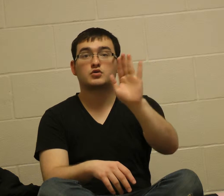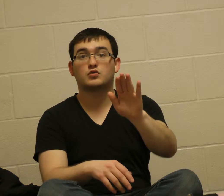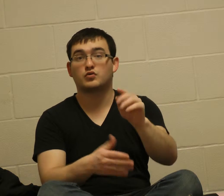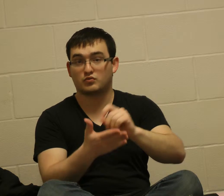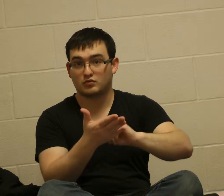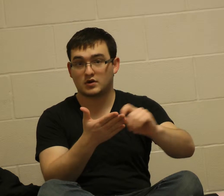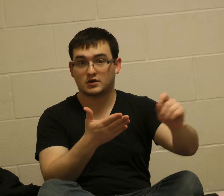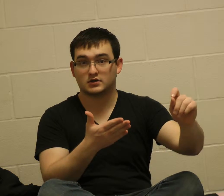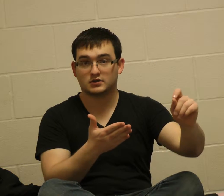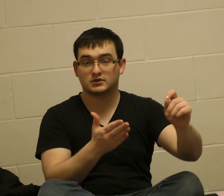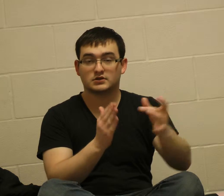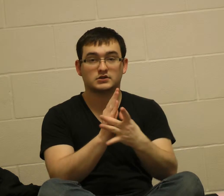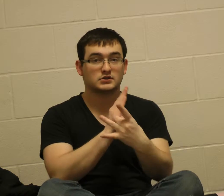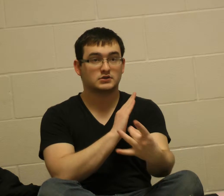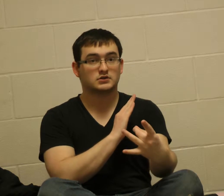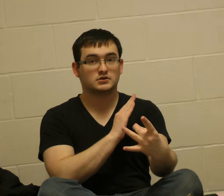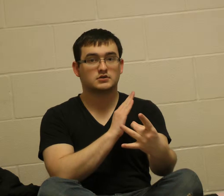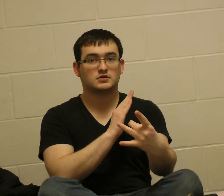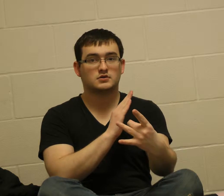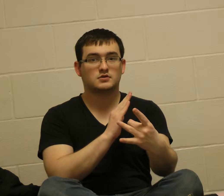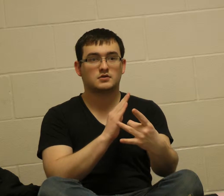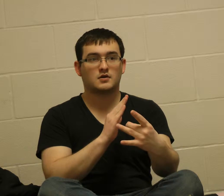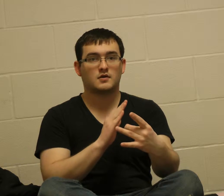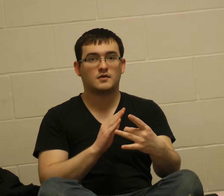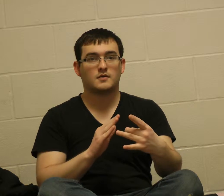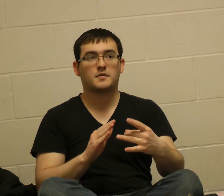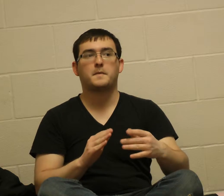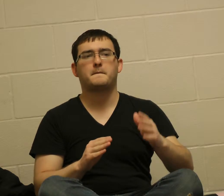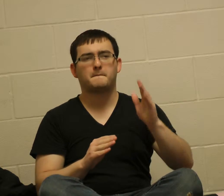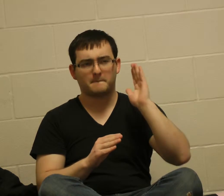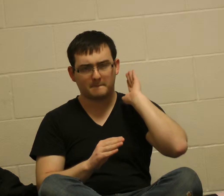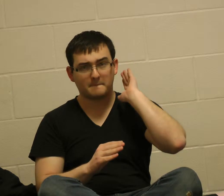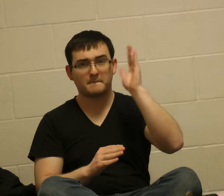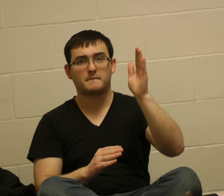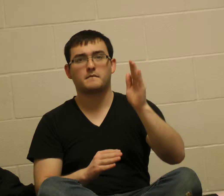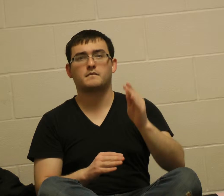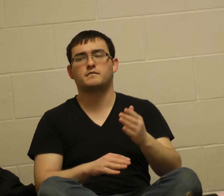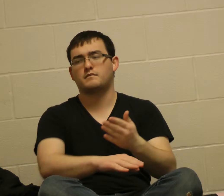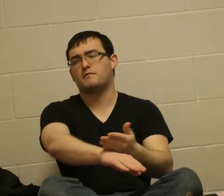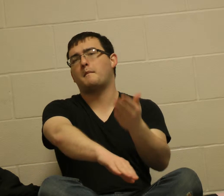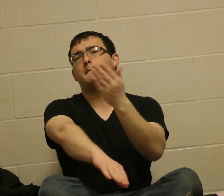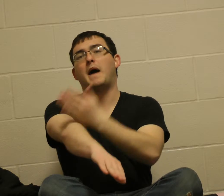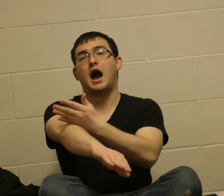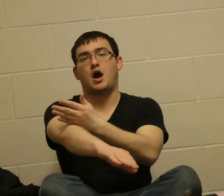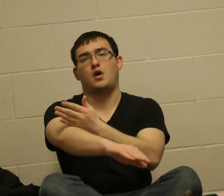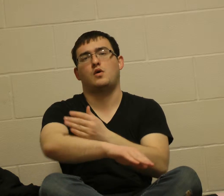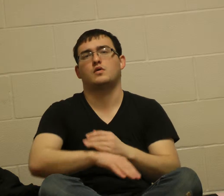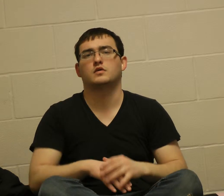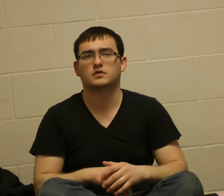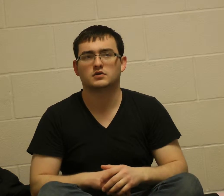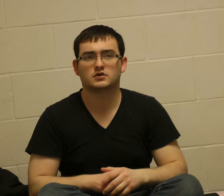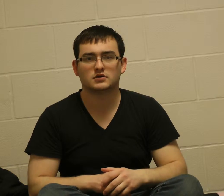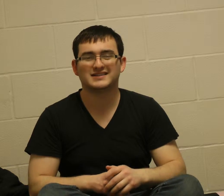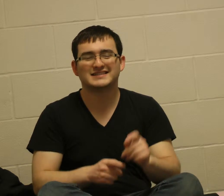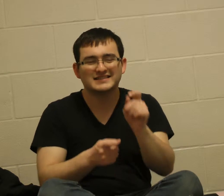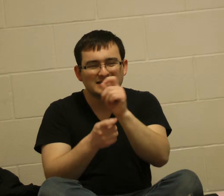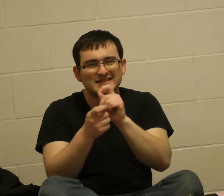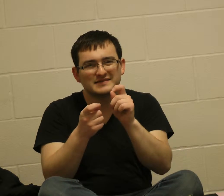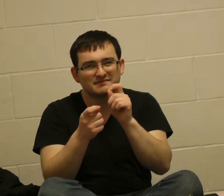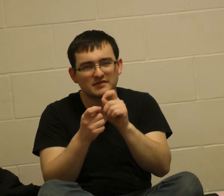And improving your writing is really important, especially if you're going to be going on to high school and writing college papers, that the